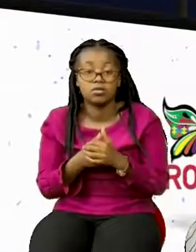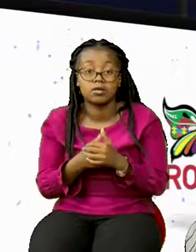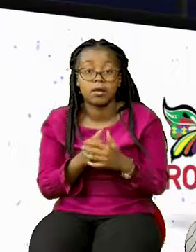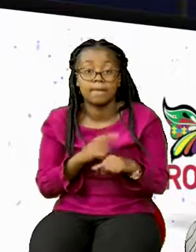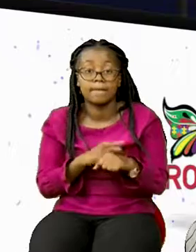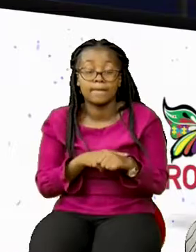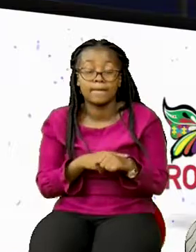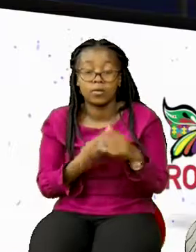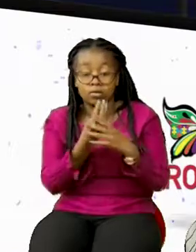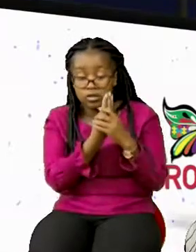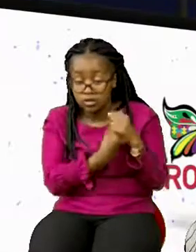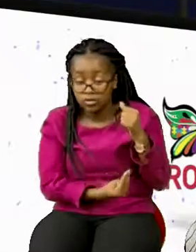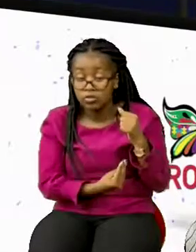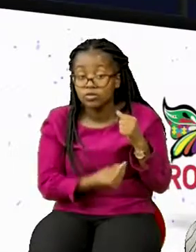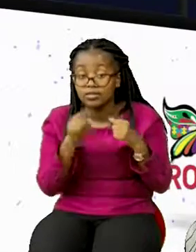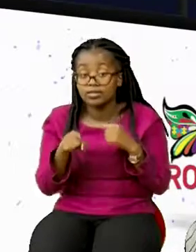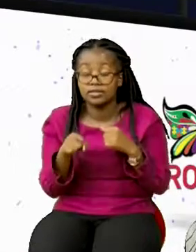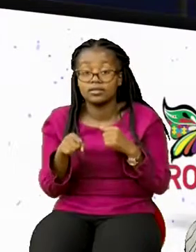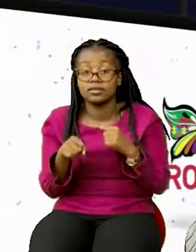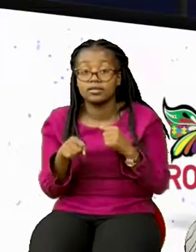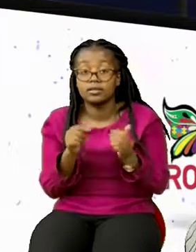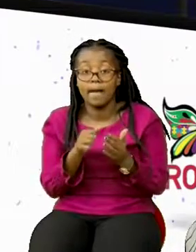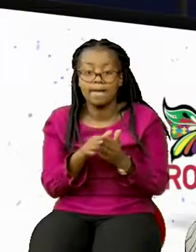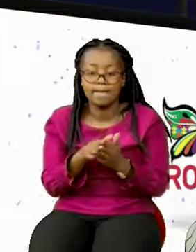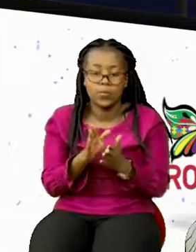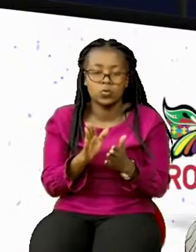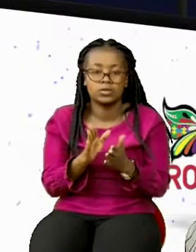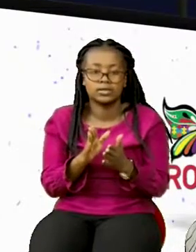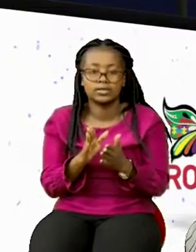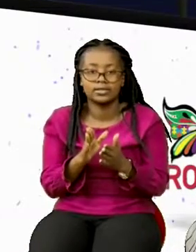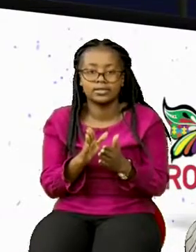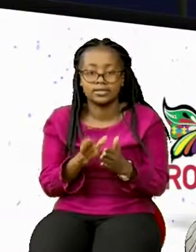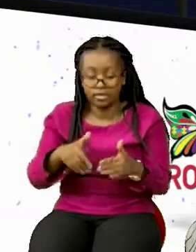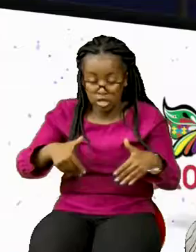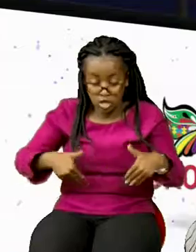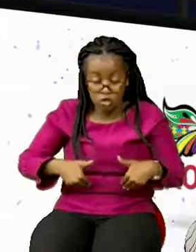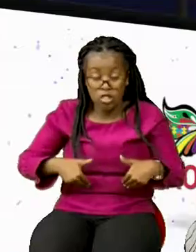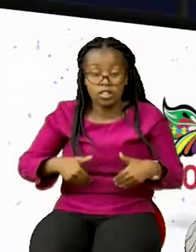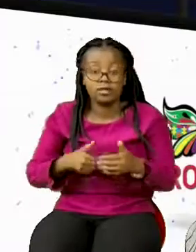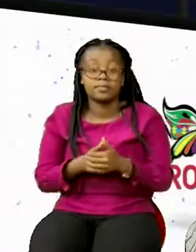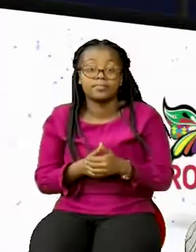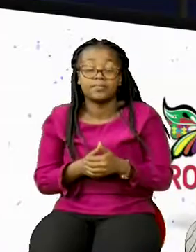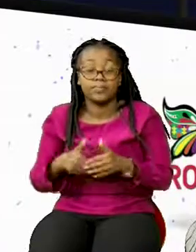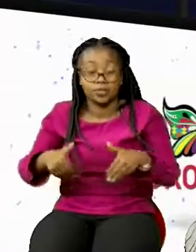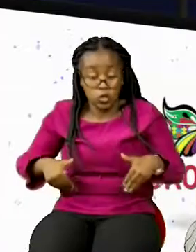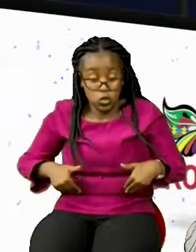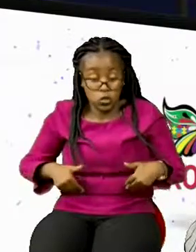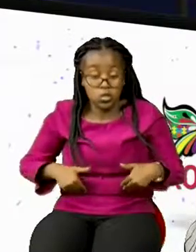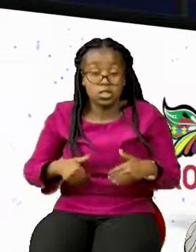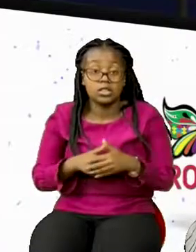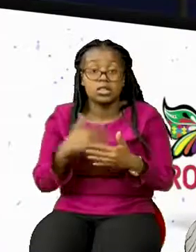when it comes to depression, this one is mostly in teenage children. Our teenage children